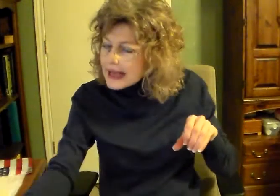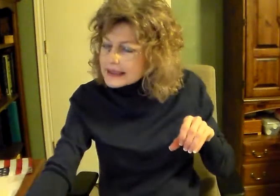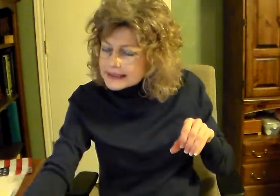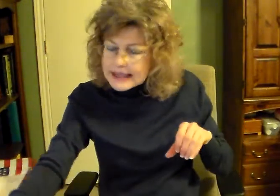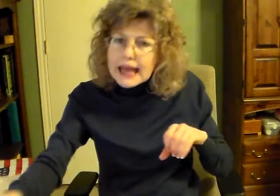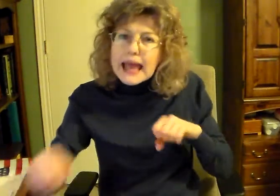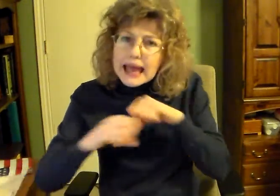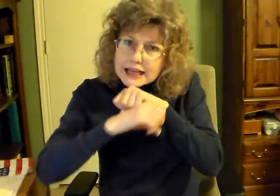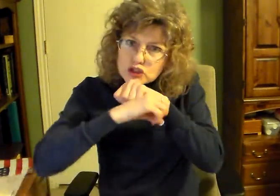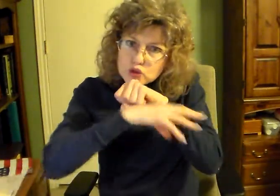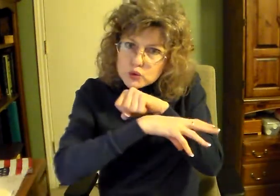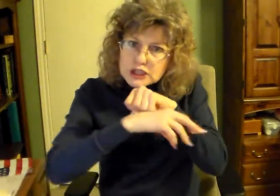of the cell